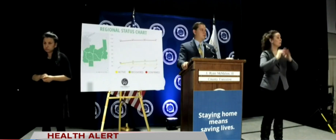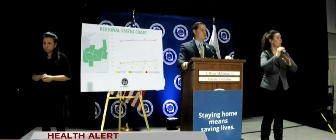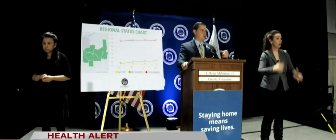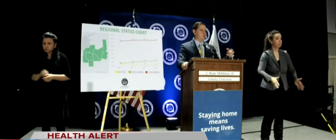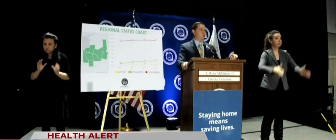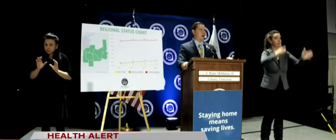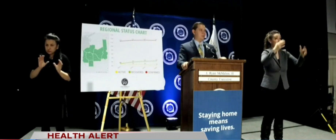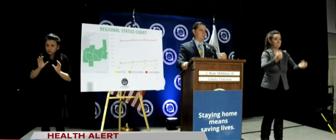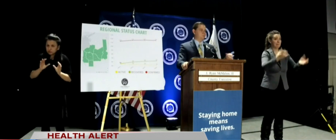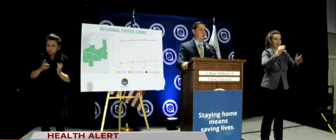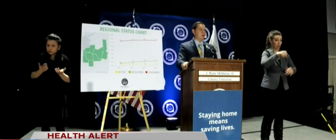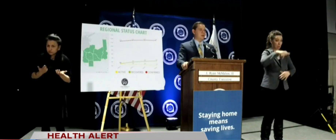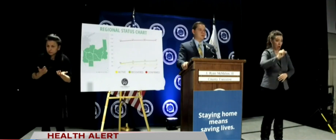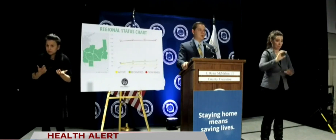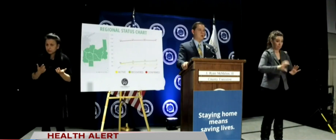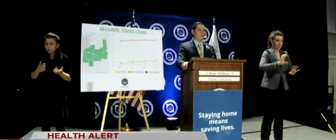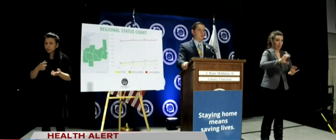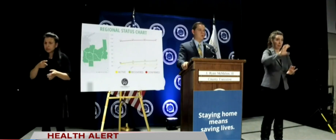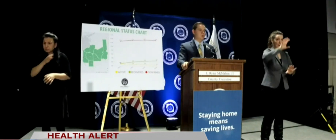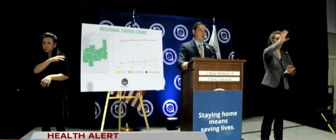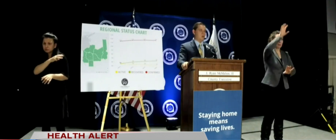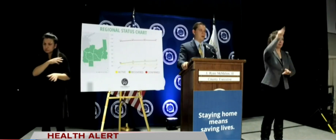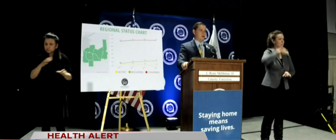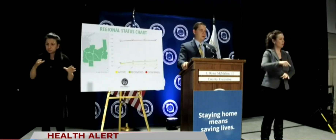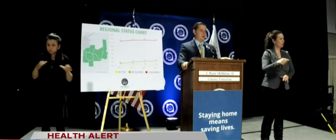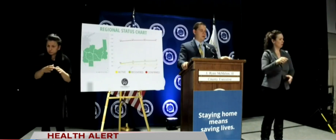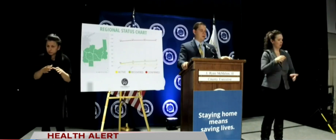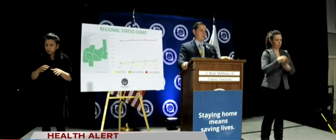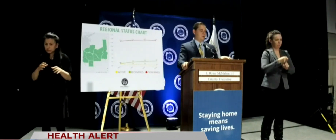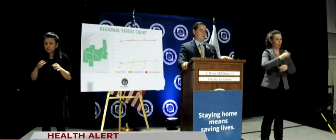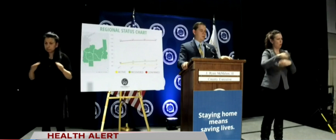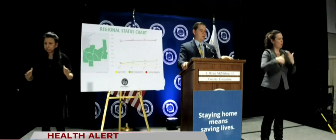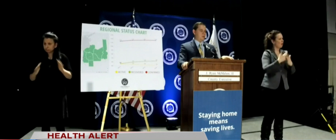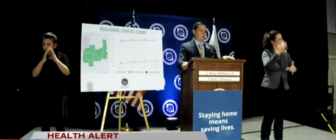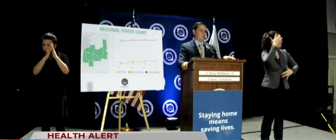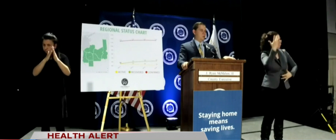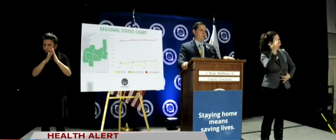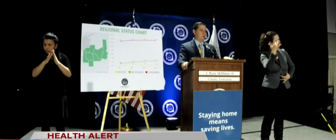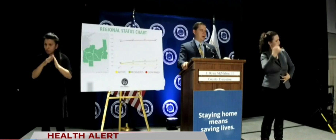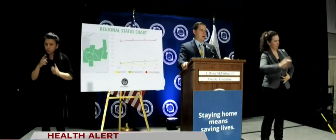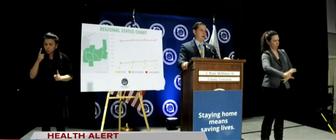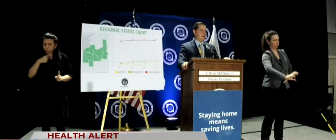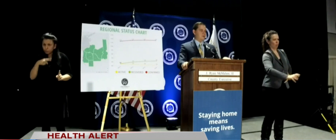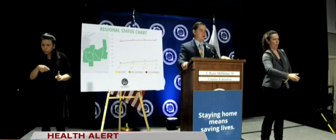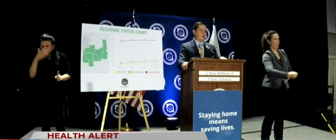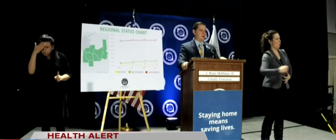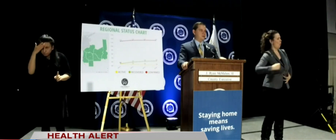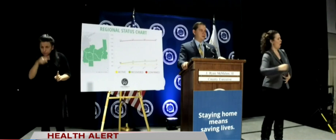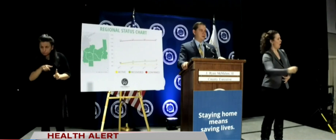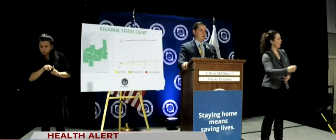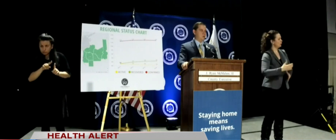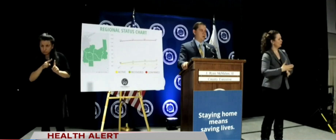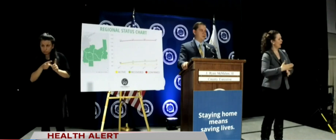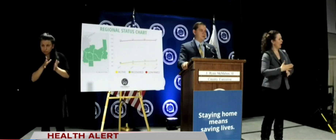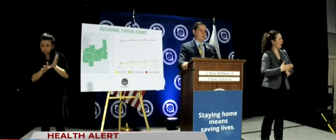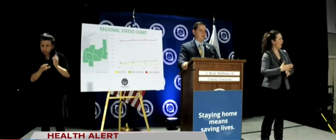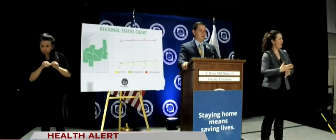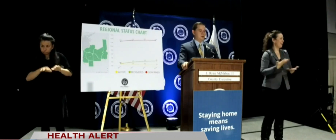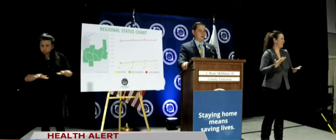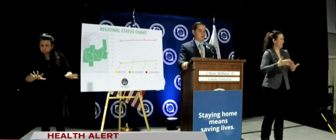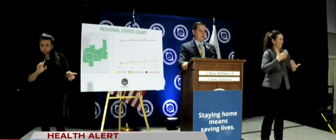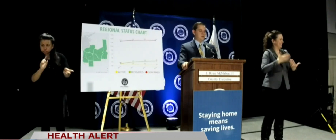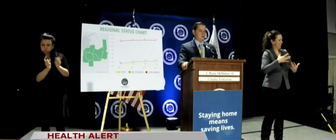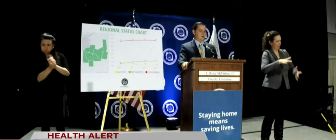representative of community spread. And so you go in, you quickly identify, you isolate, you quarantine.